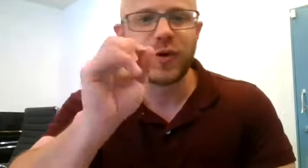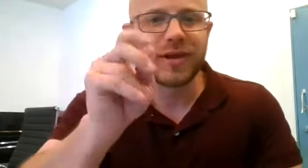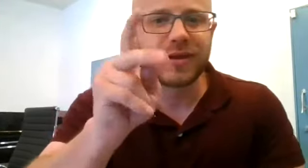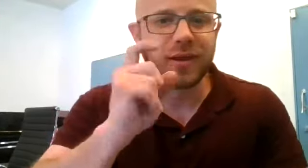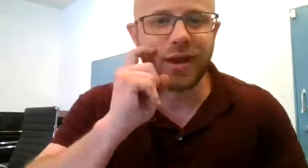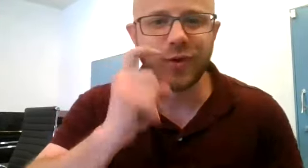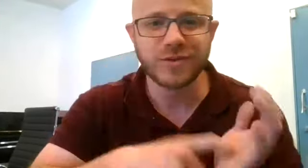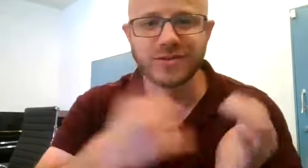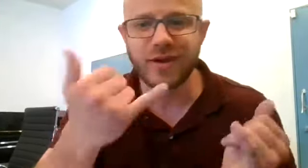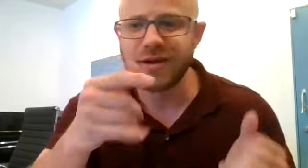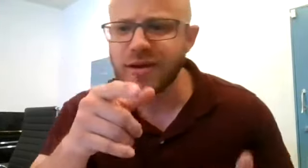Oh, okay.